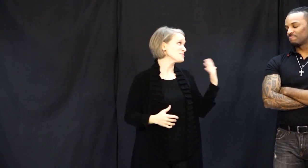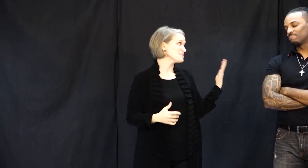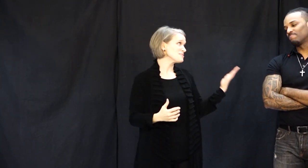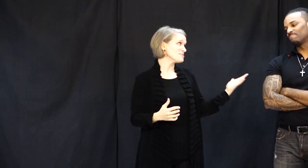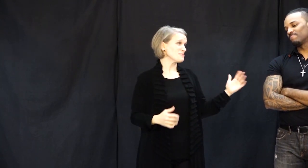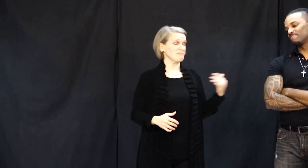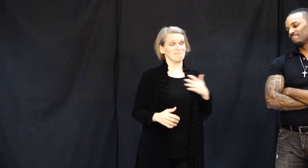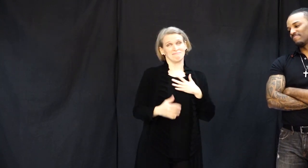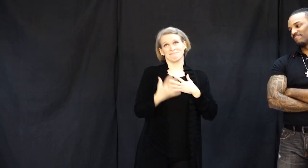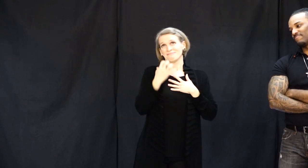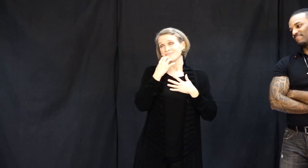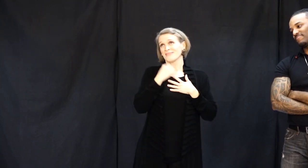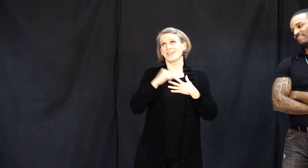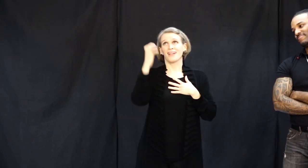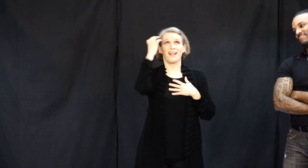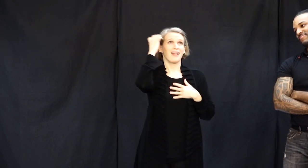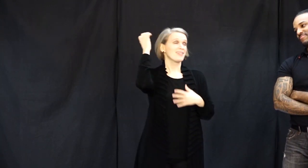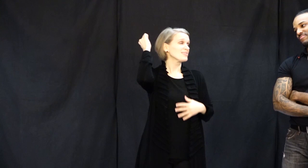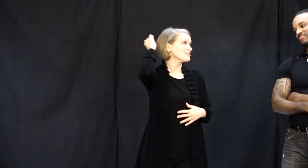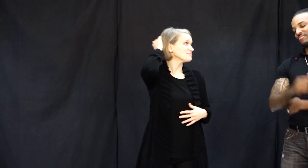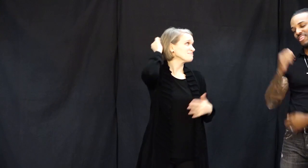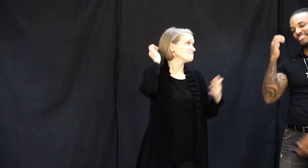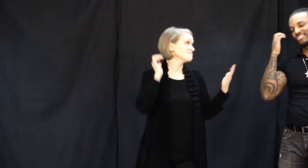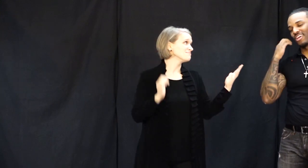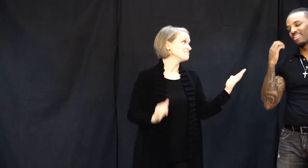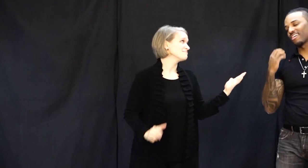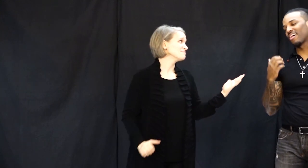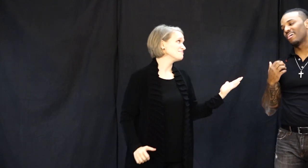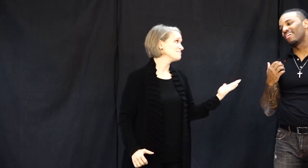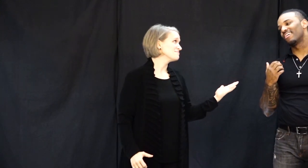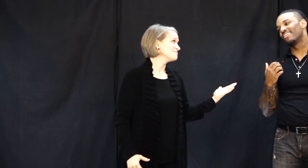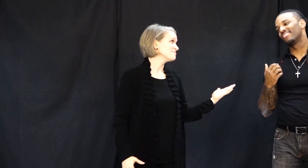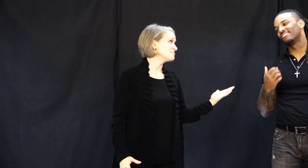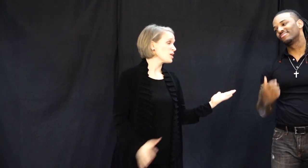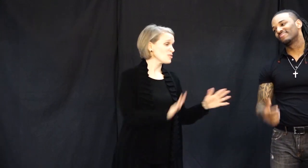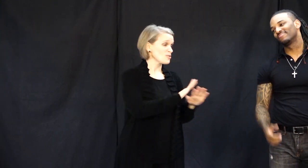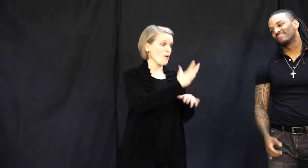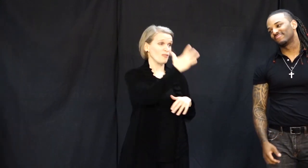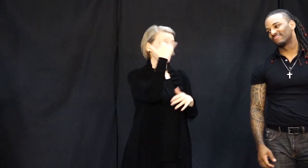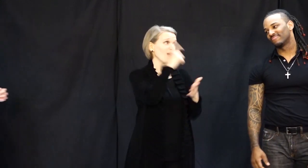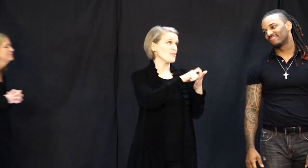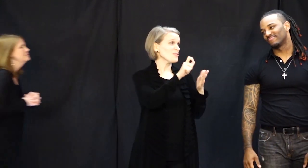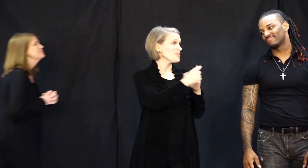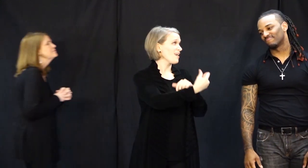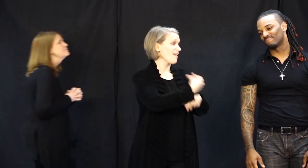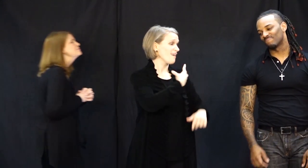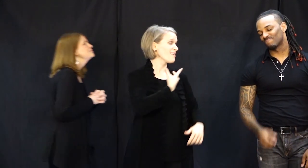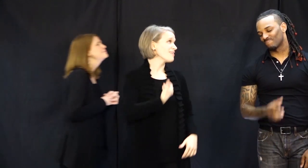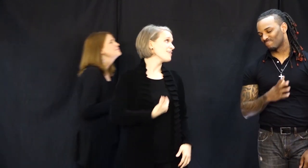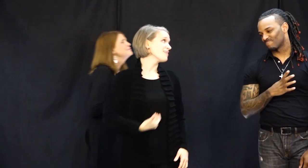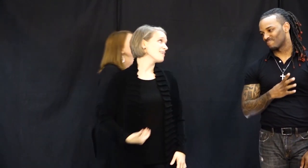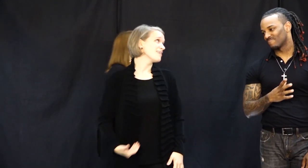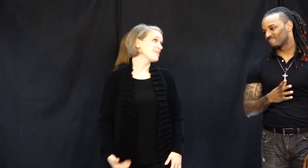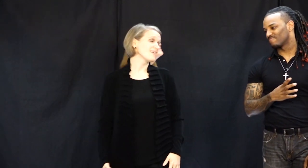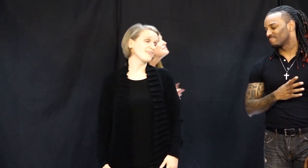phrase. My Alexander, don't forget to ride. Look at where